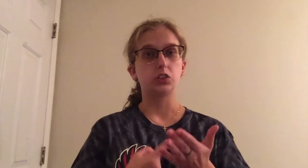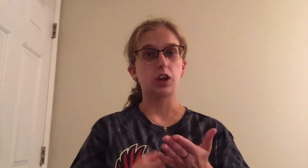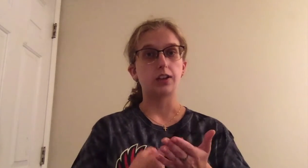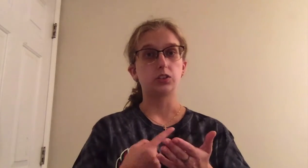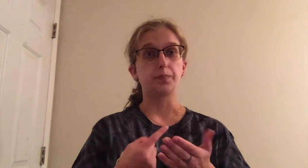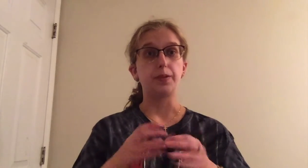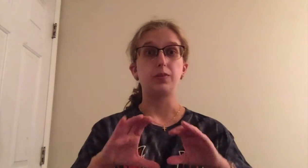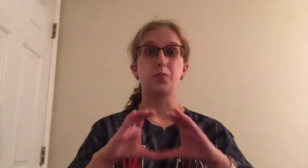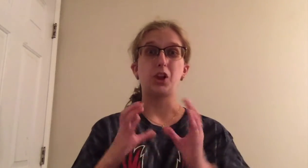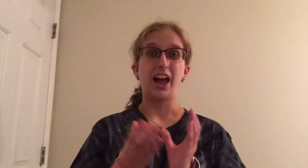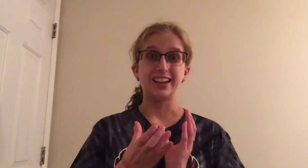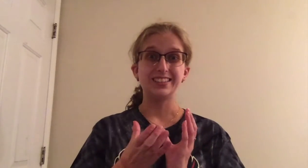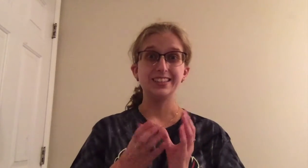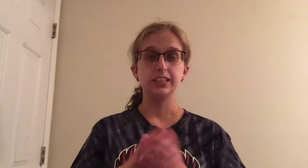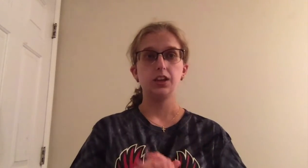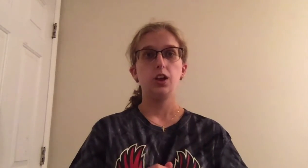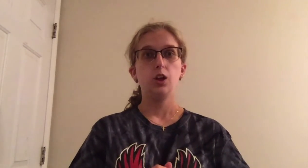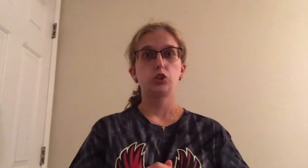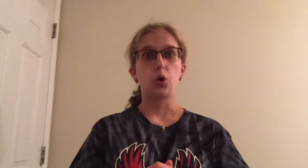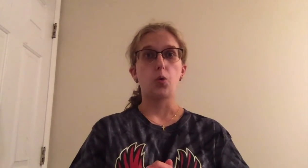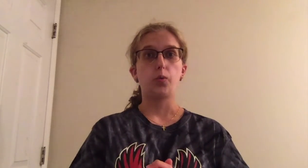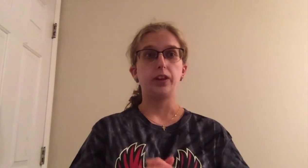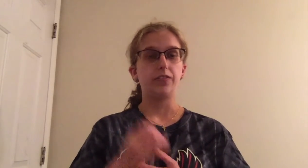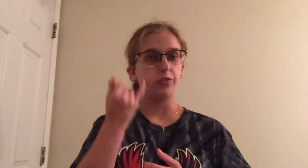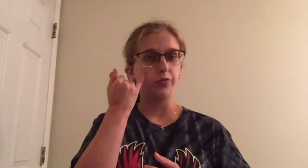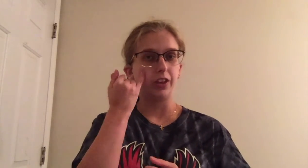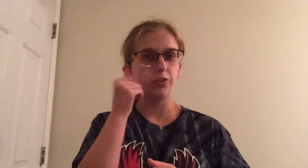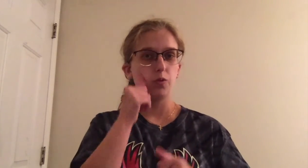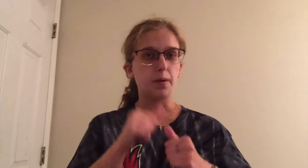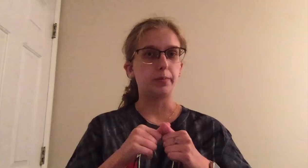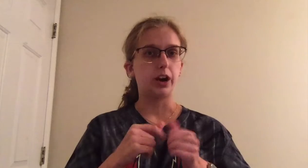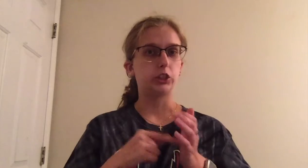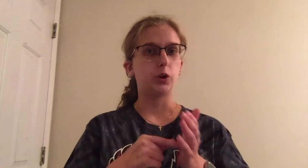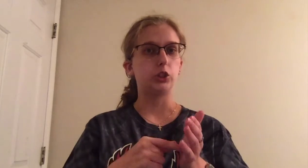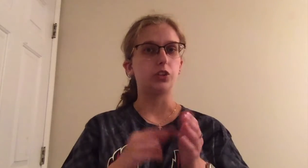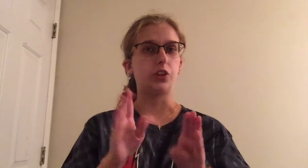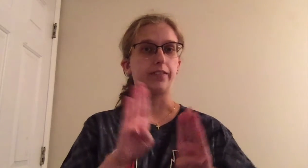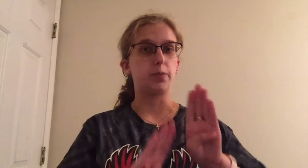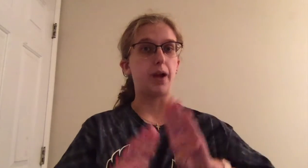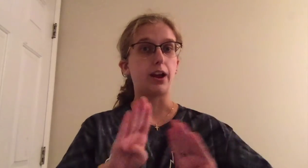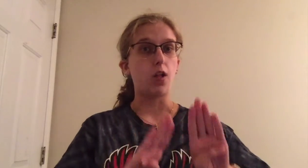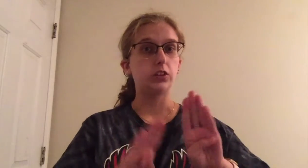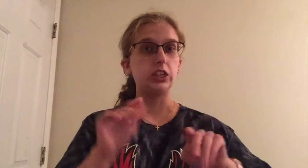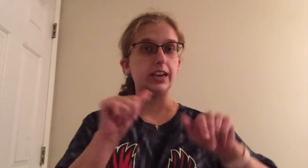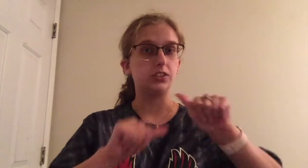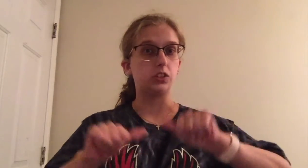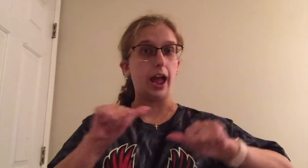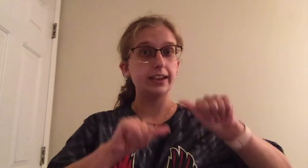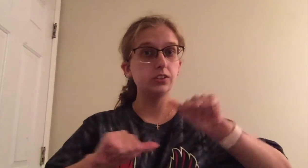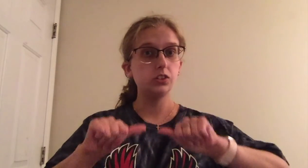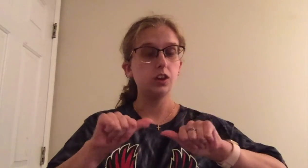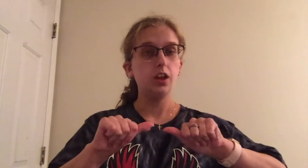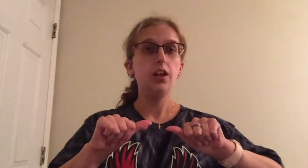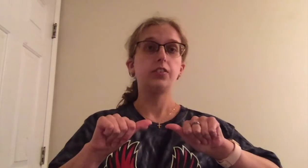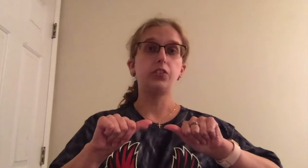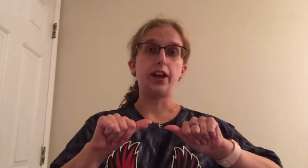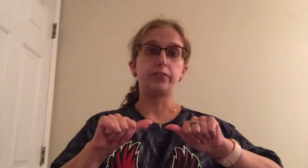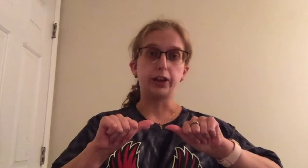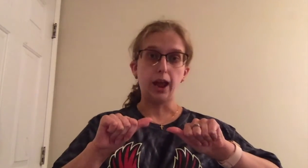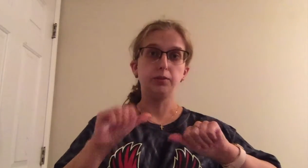discuss maybe some classes. So if you remember, I showed you the sign for biology and science. The sign for chemistry